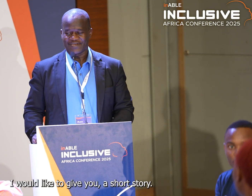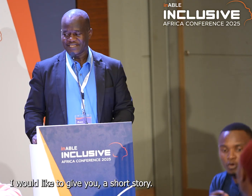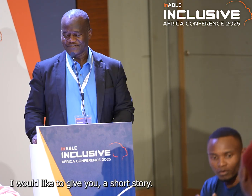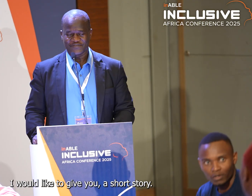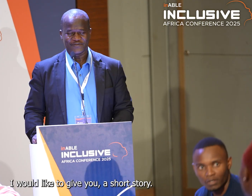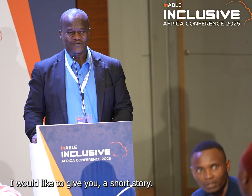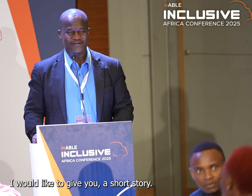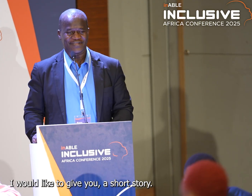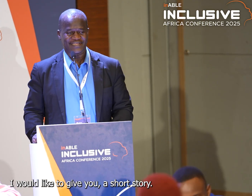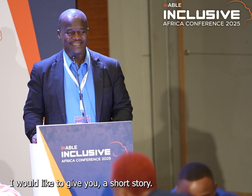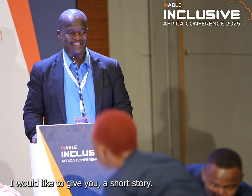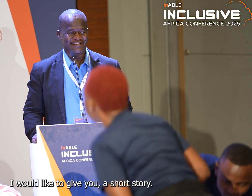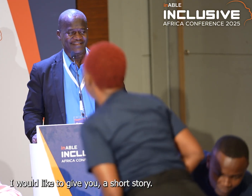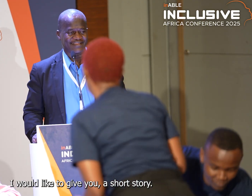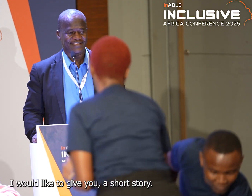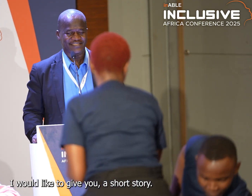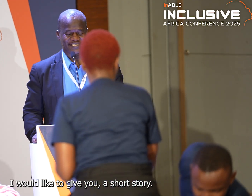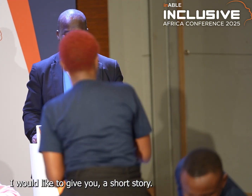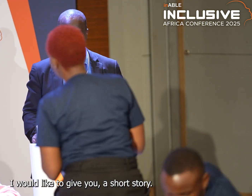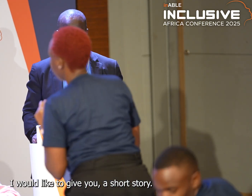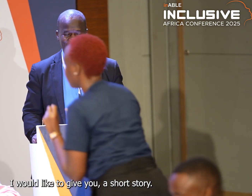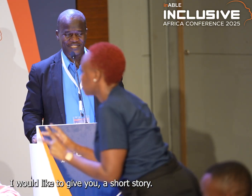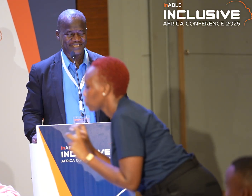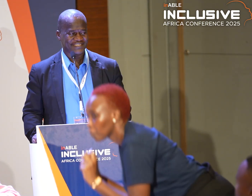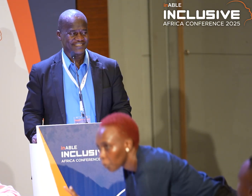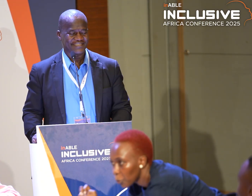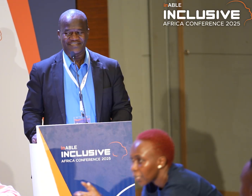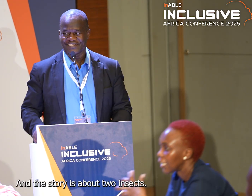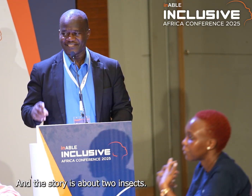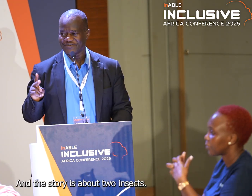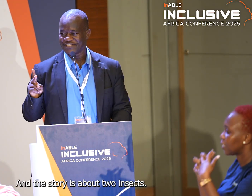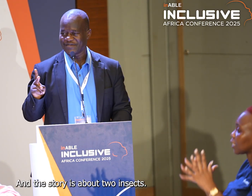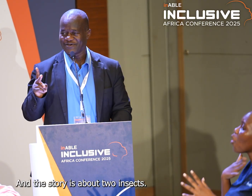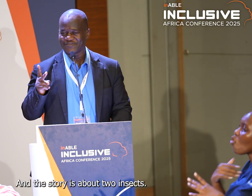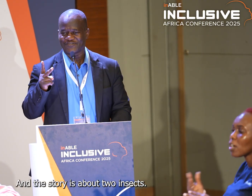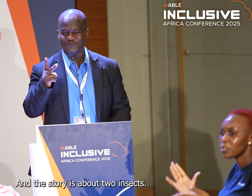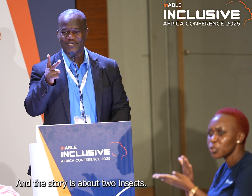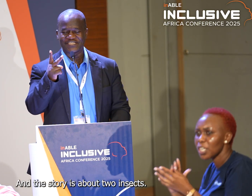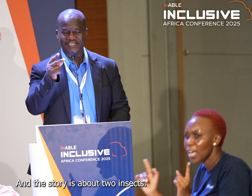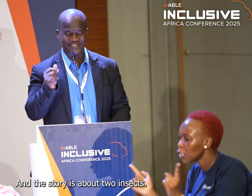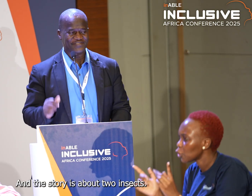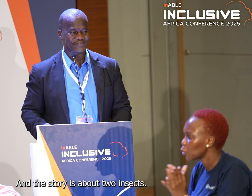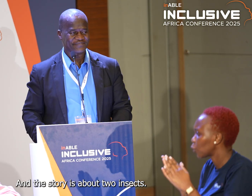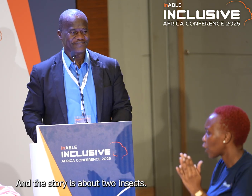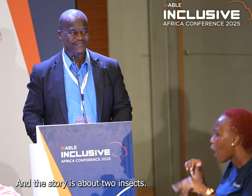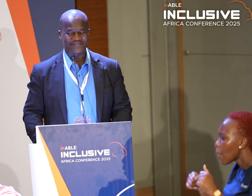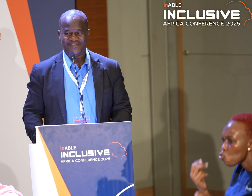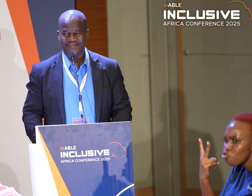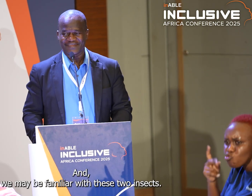I would like to give you a short story. The story is about two